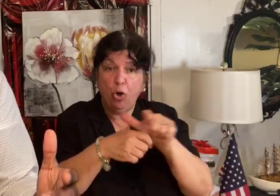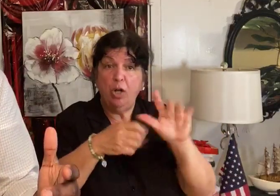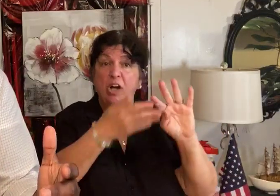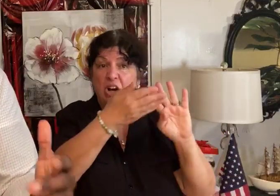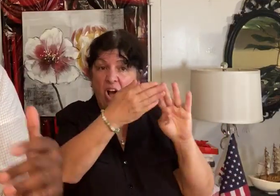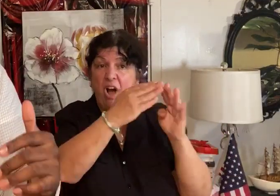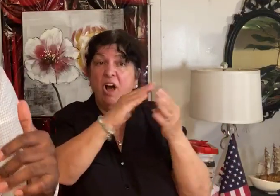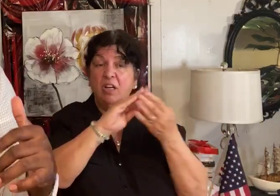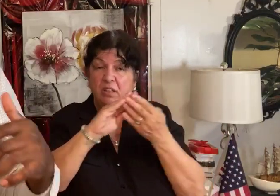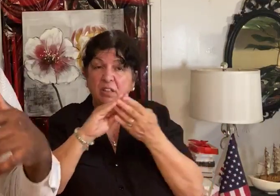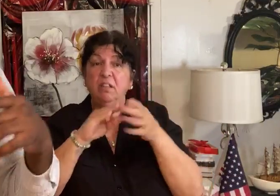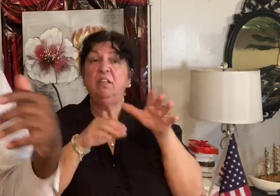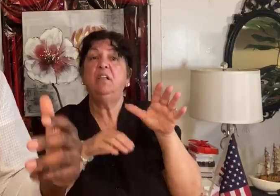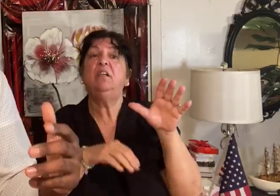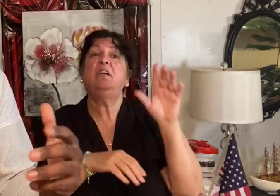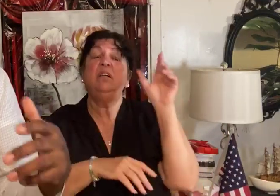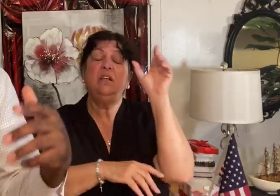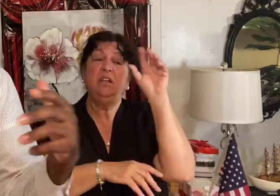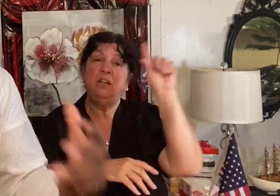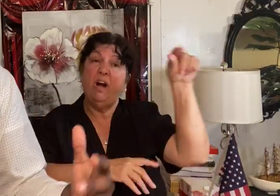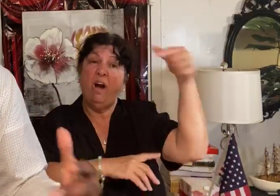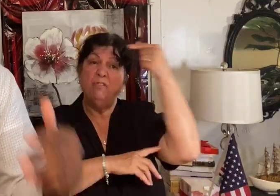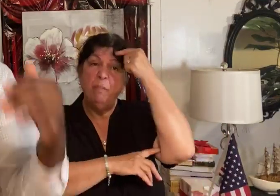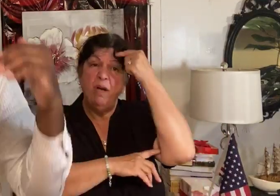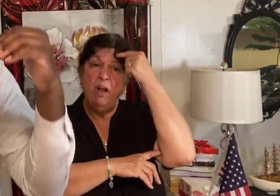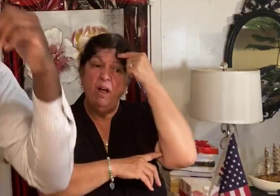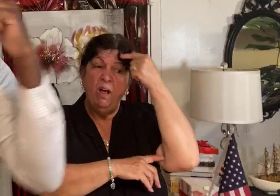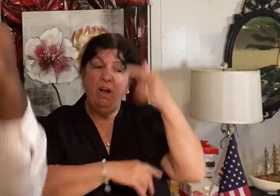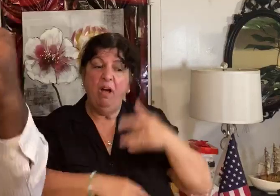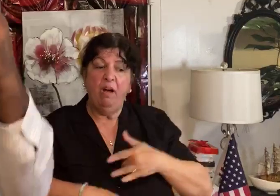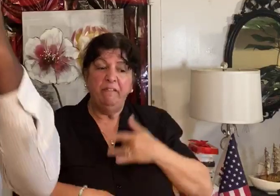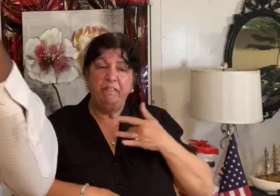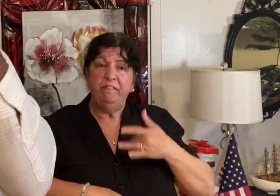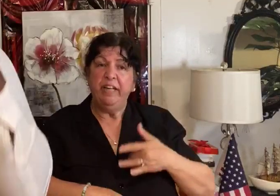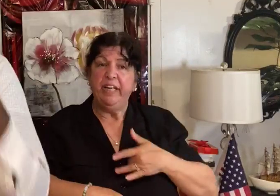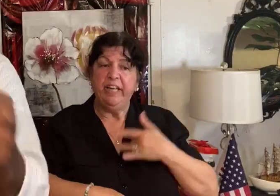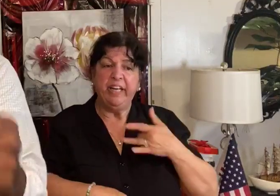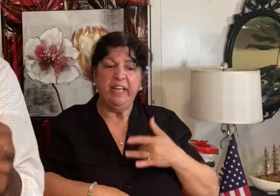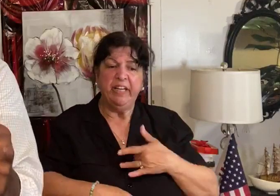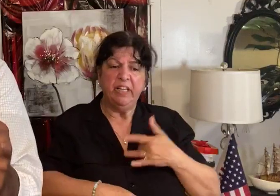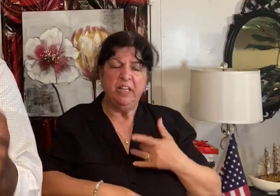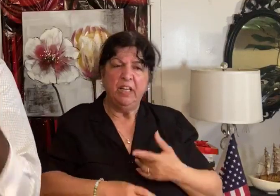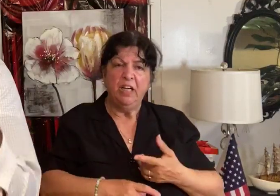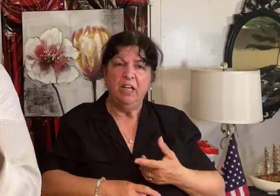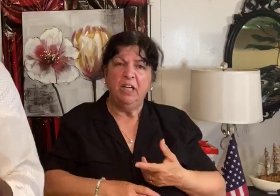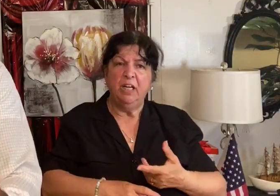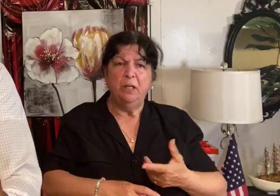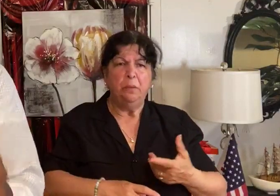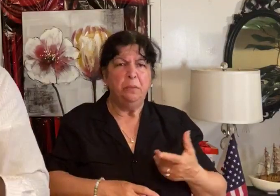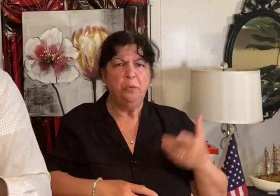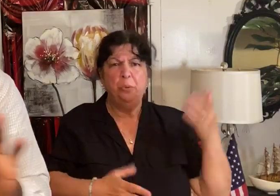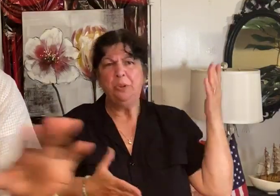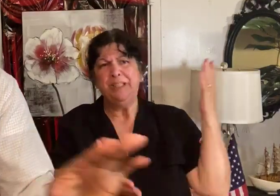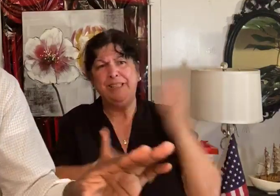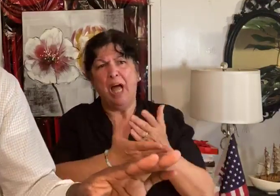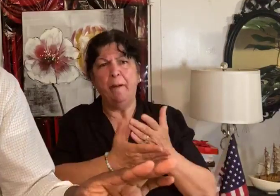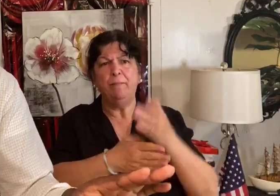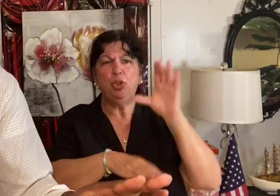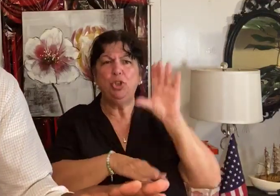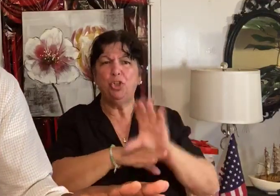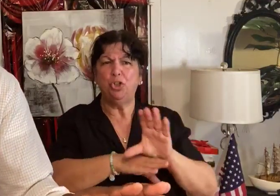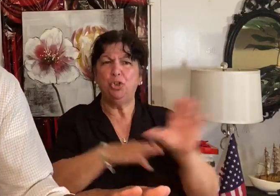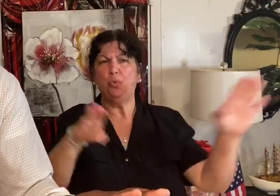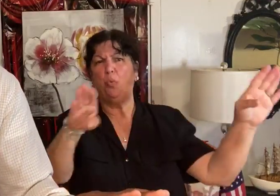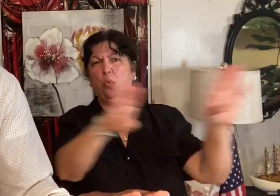our country have felt compelled to really drop the hammer on the churches while letting